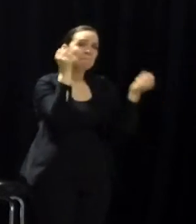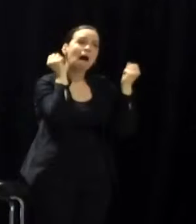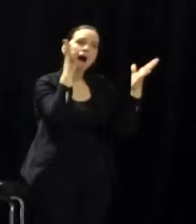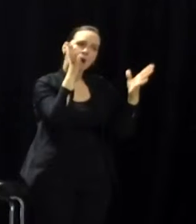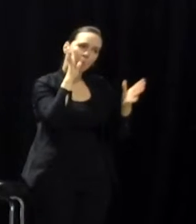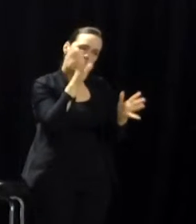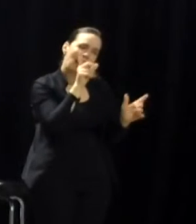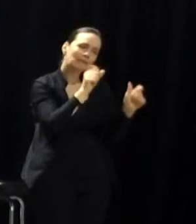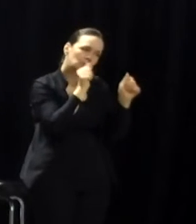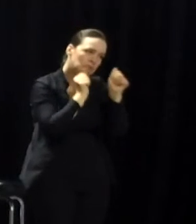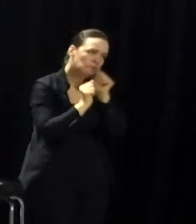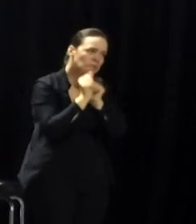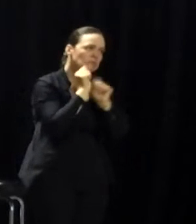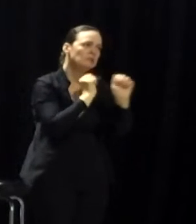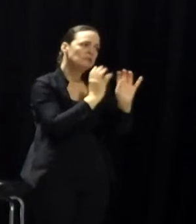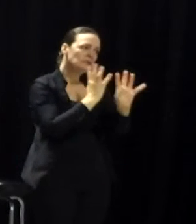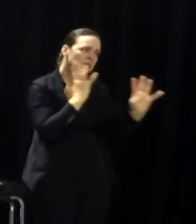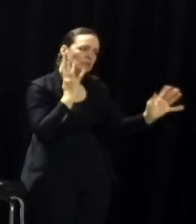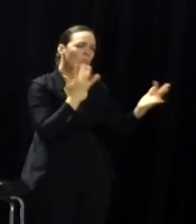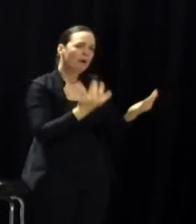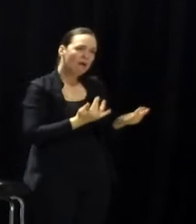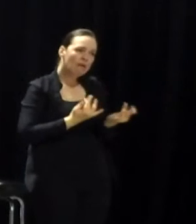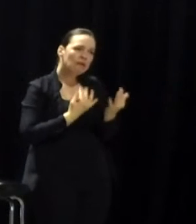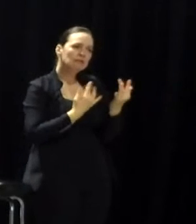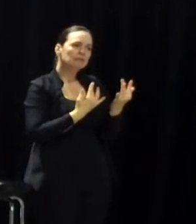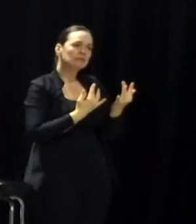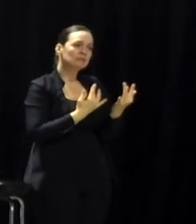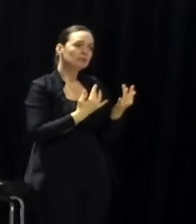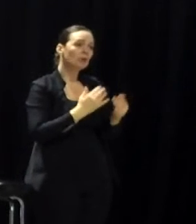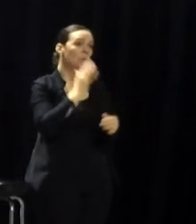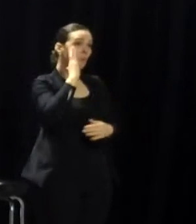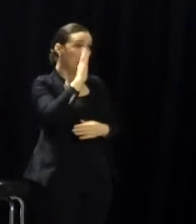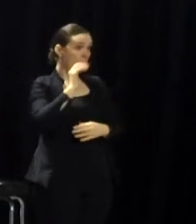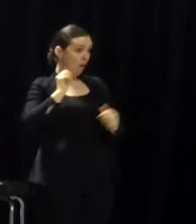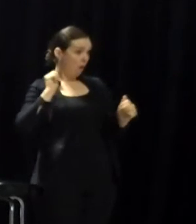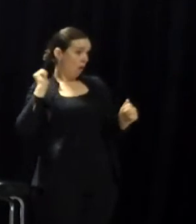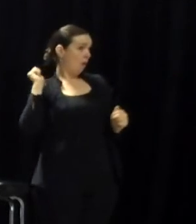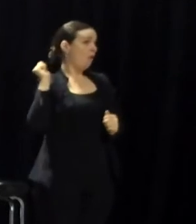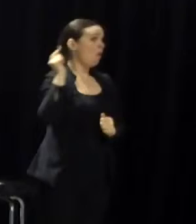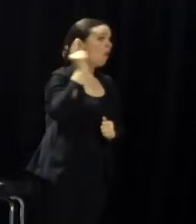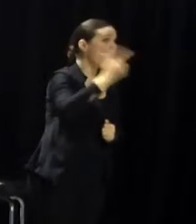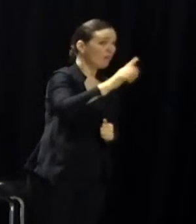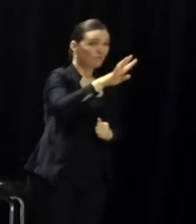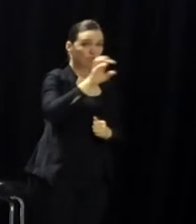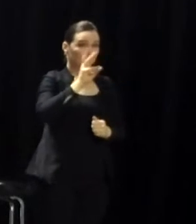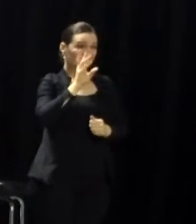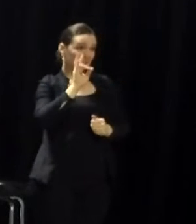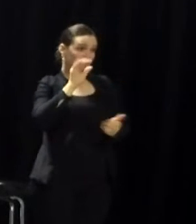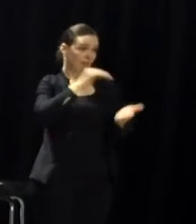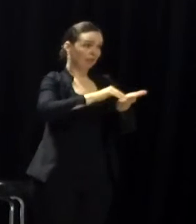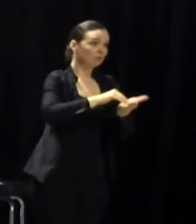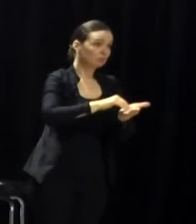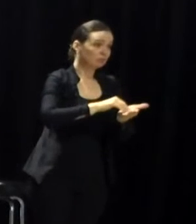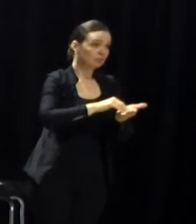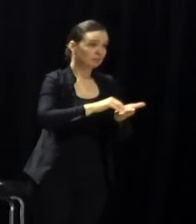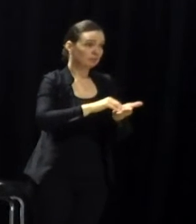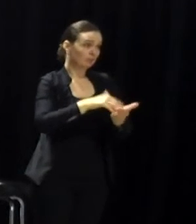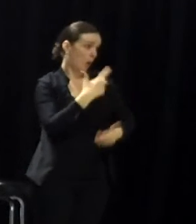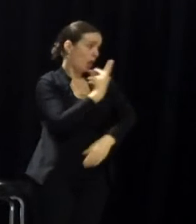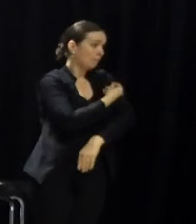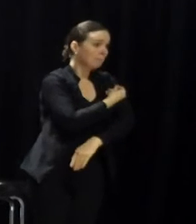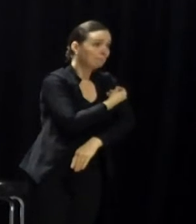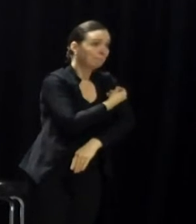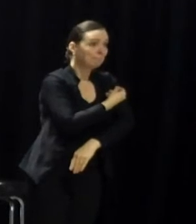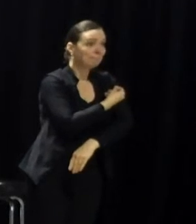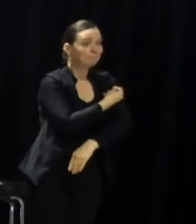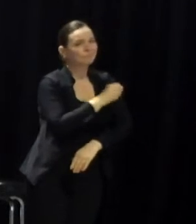not everybody's going to want one. So then how do you get the vaccine out as quickly as possible?